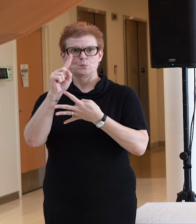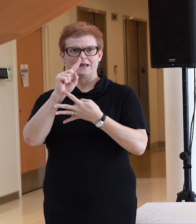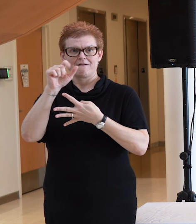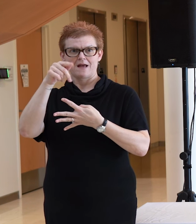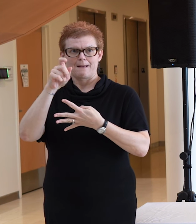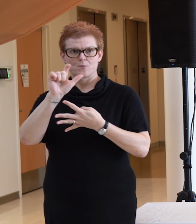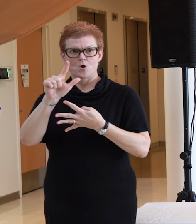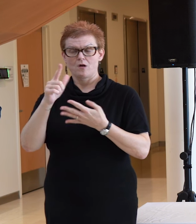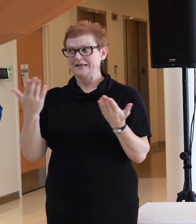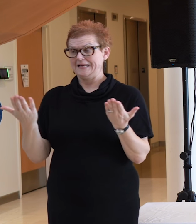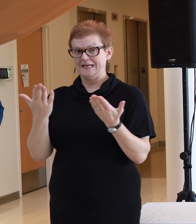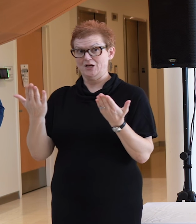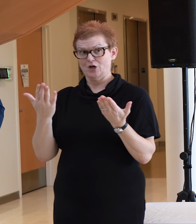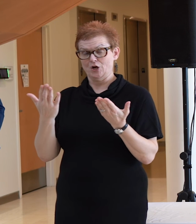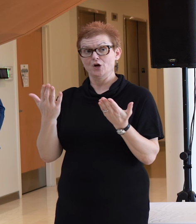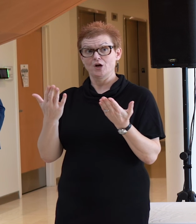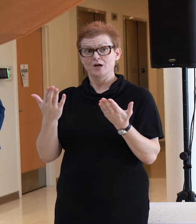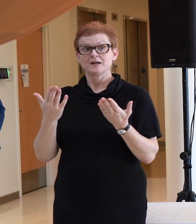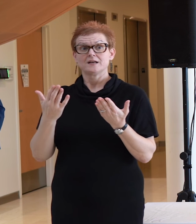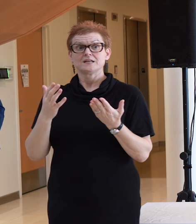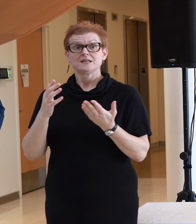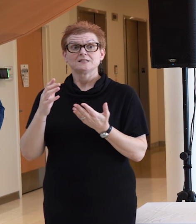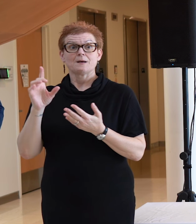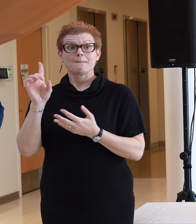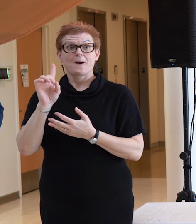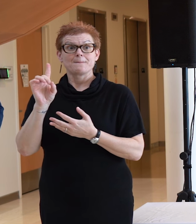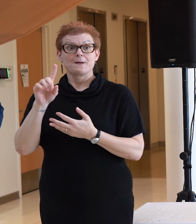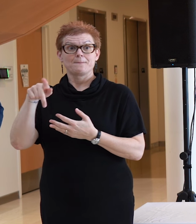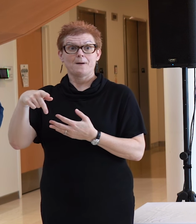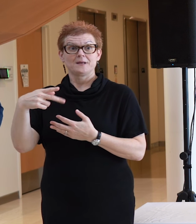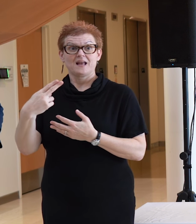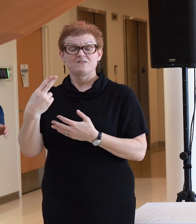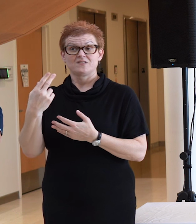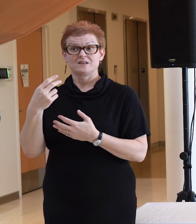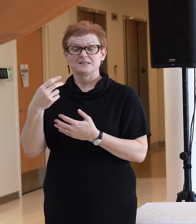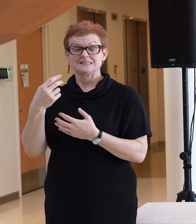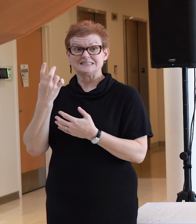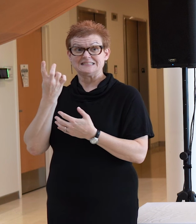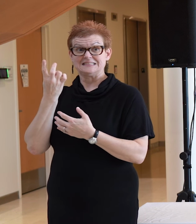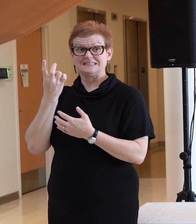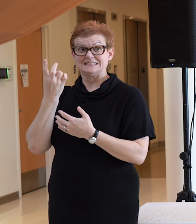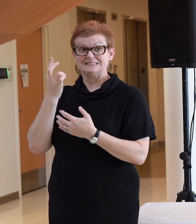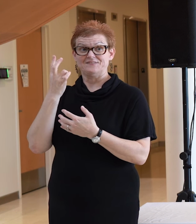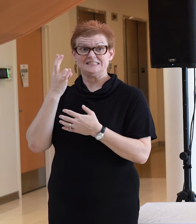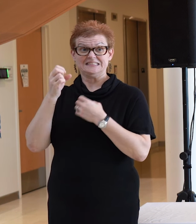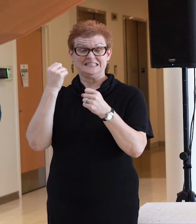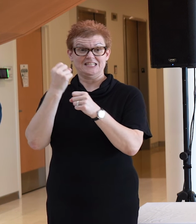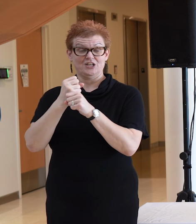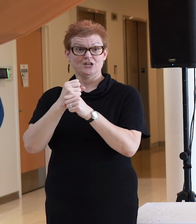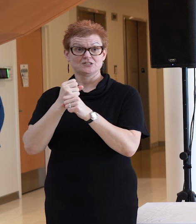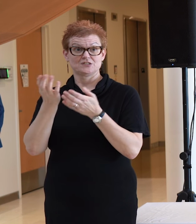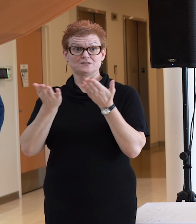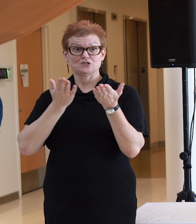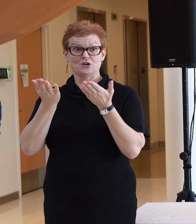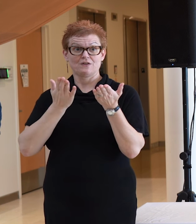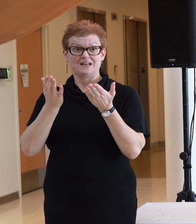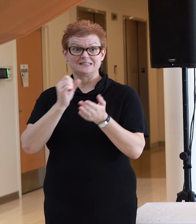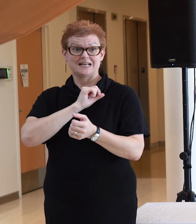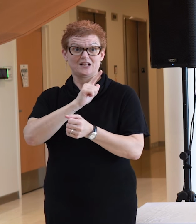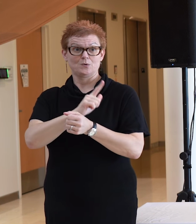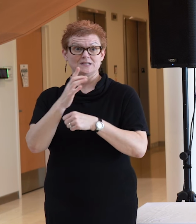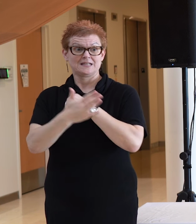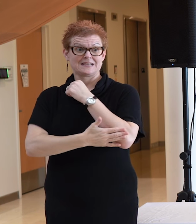Louis County Department of Public Health, we are celebrating 117 years of serving St. Louis County residents. As